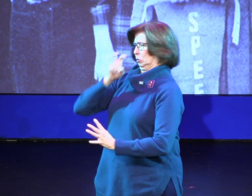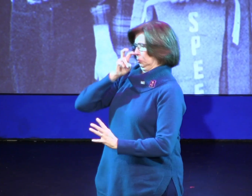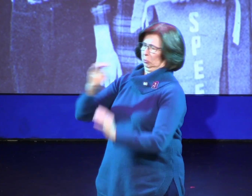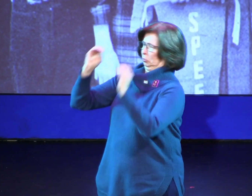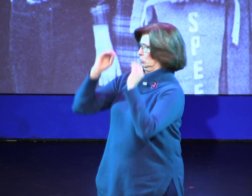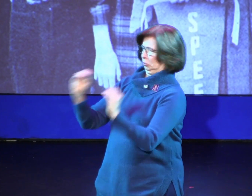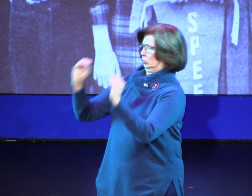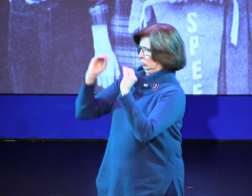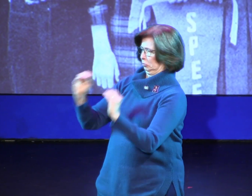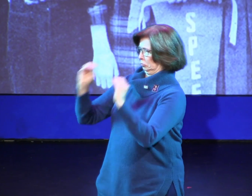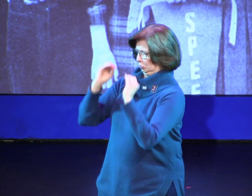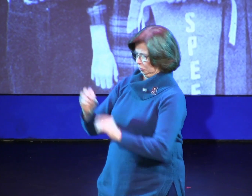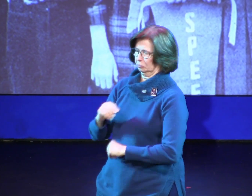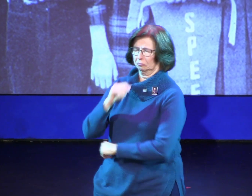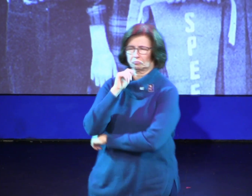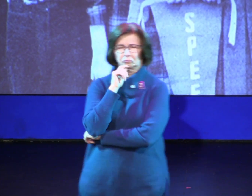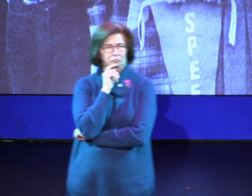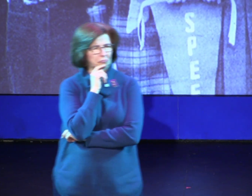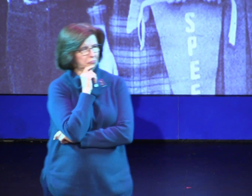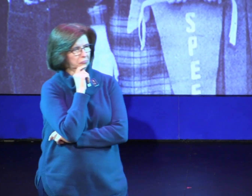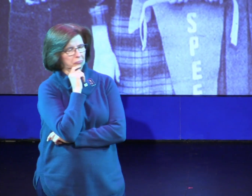speaking away, teaching her lesson at the front of the room.